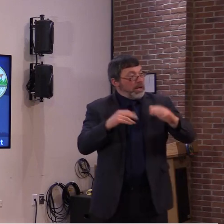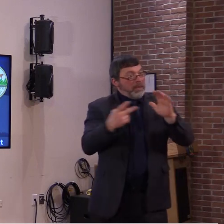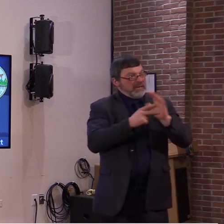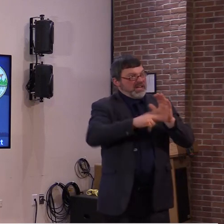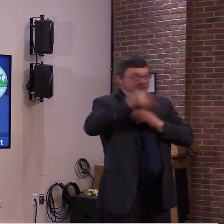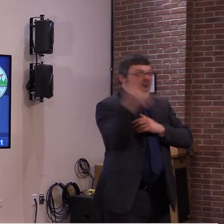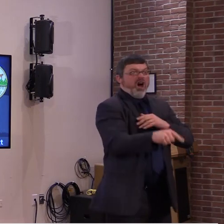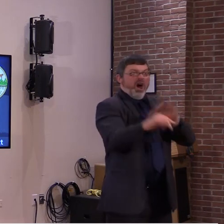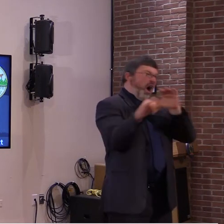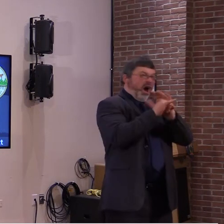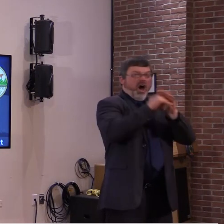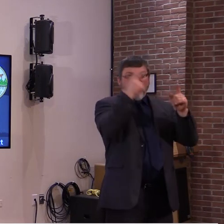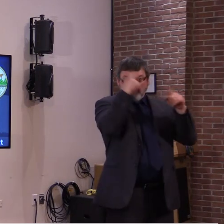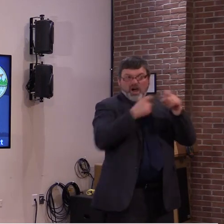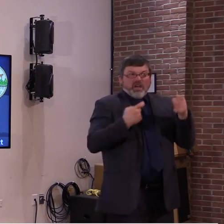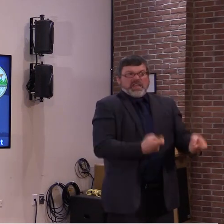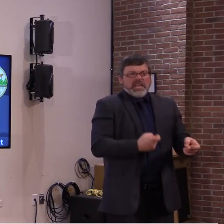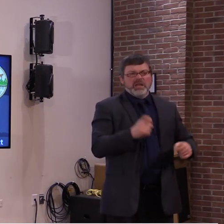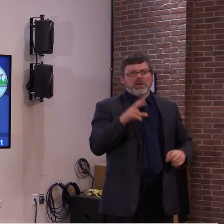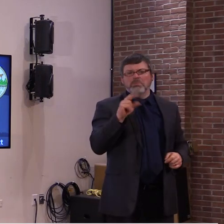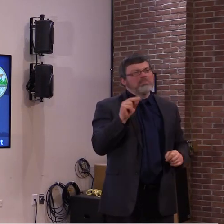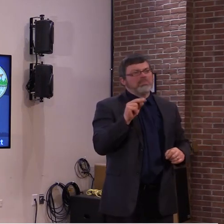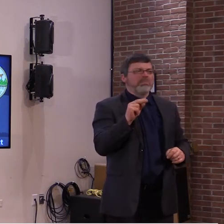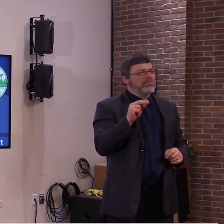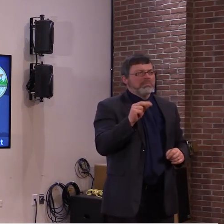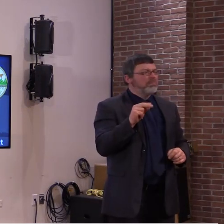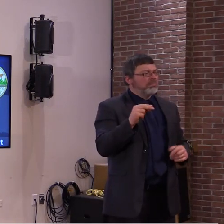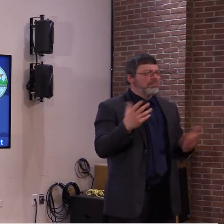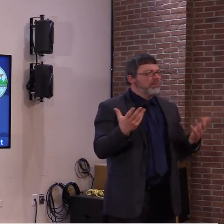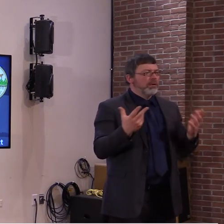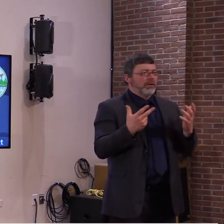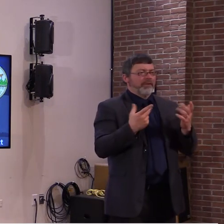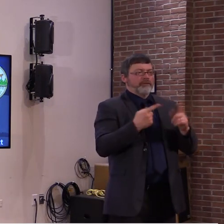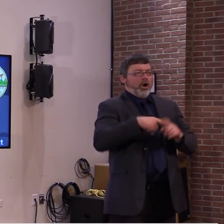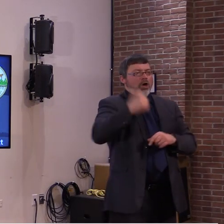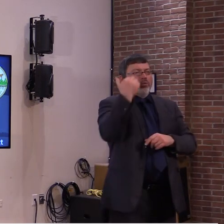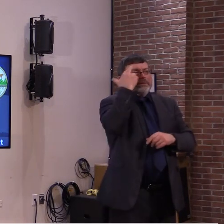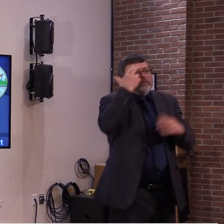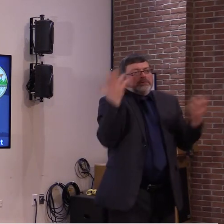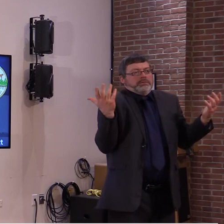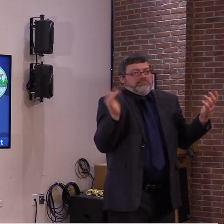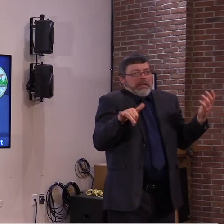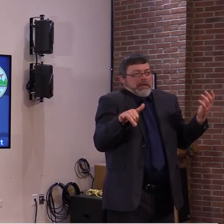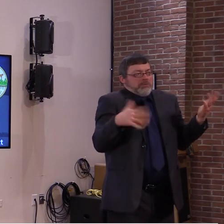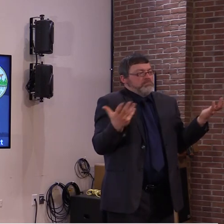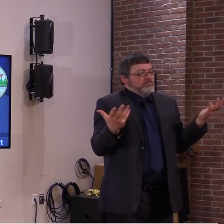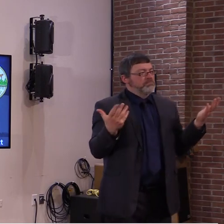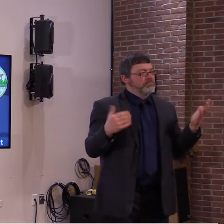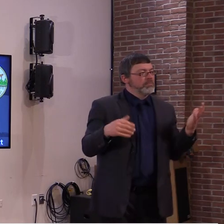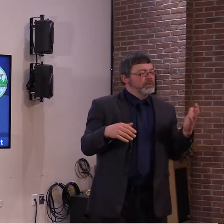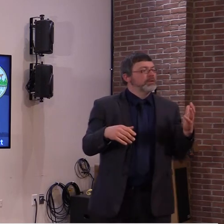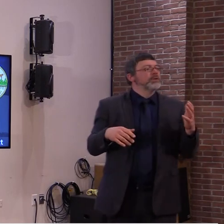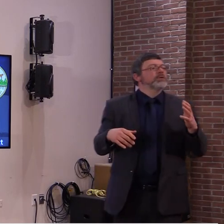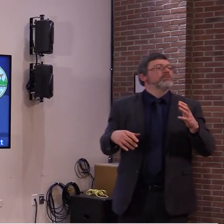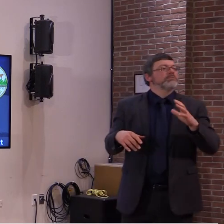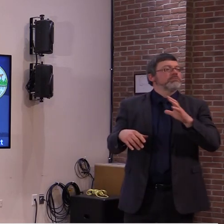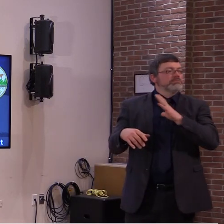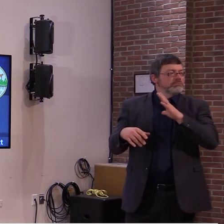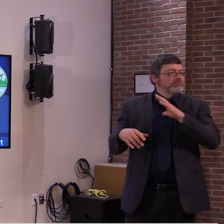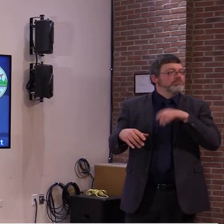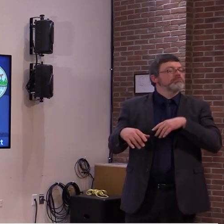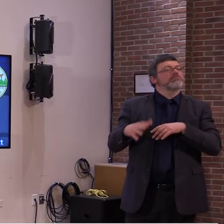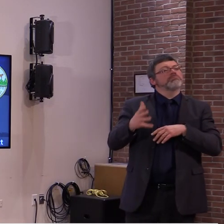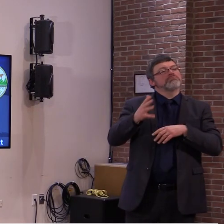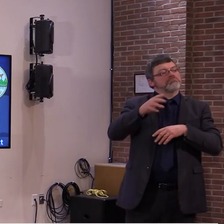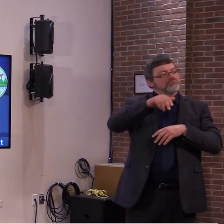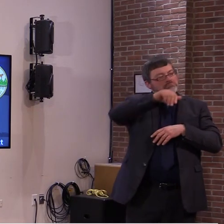Okay. I also have a question. Ohio and a number of other states have noticed a high percentage